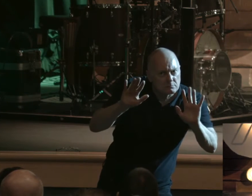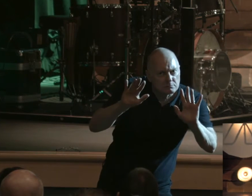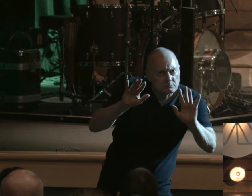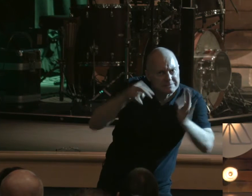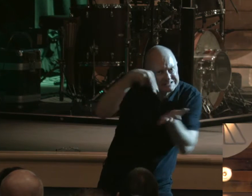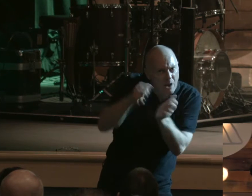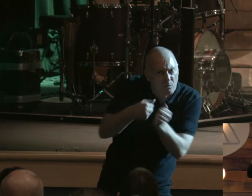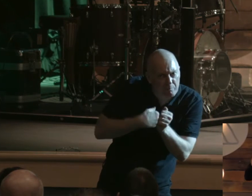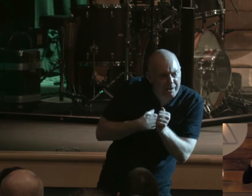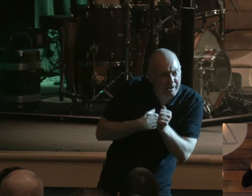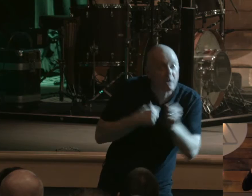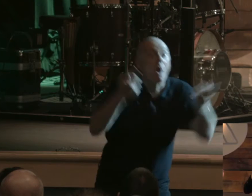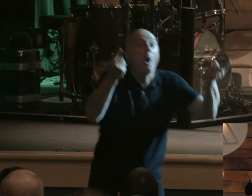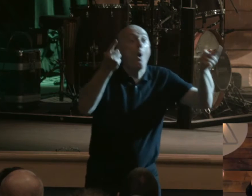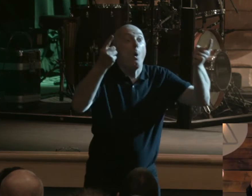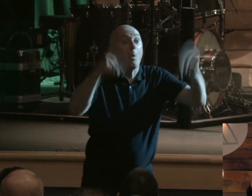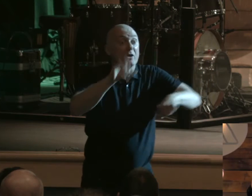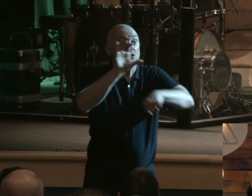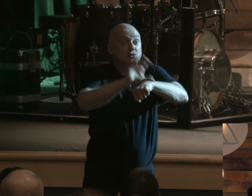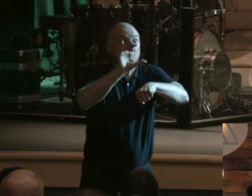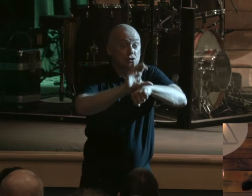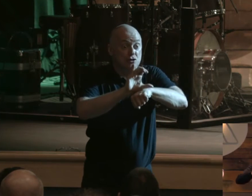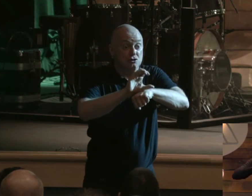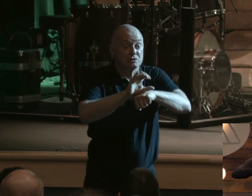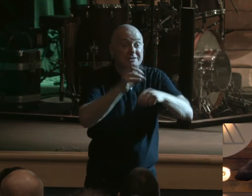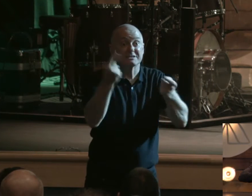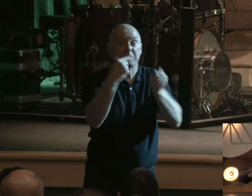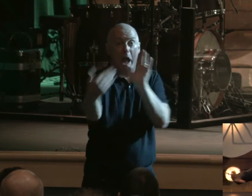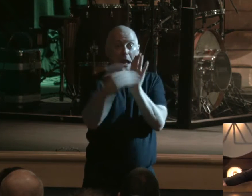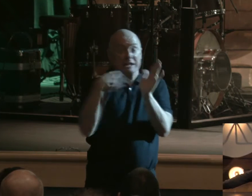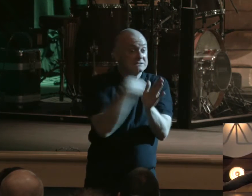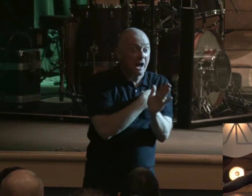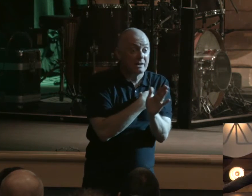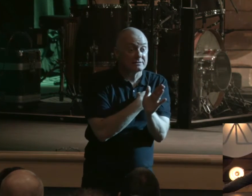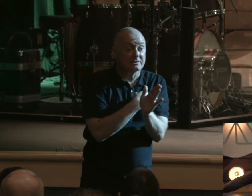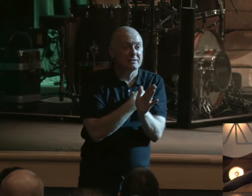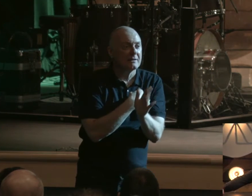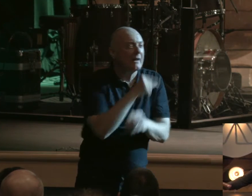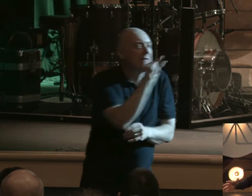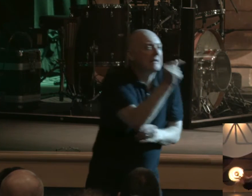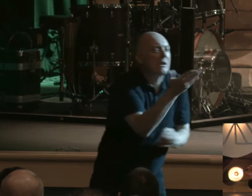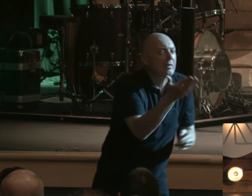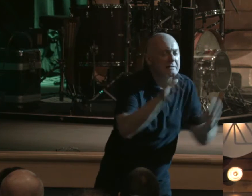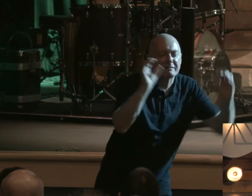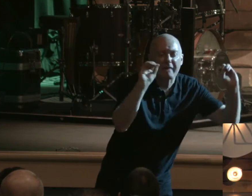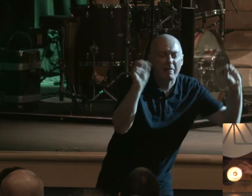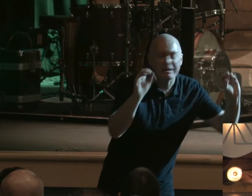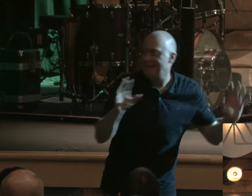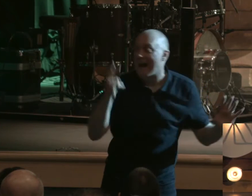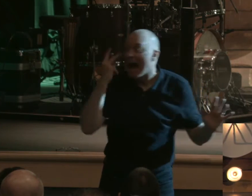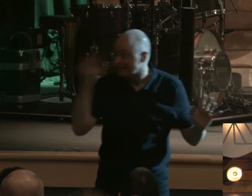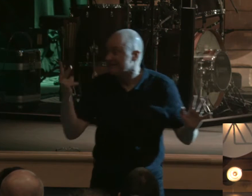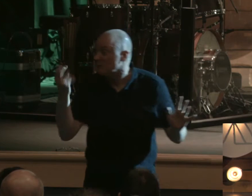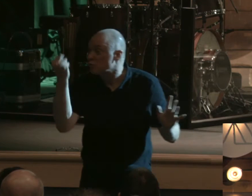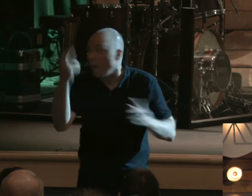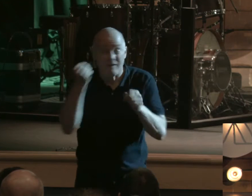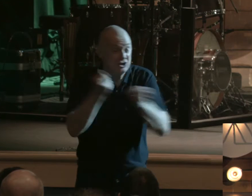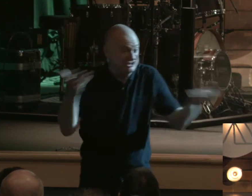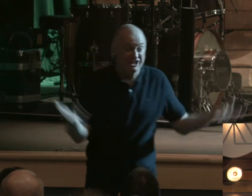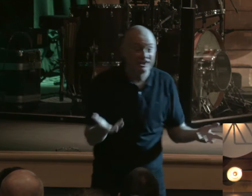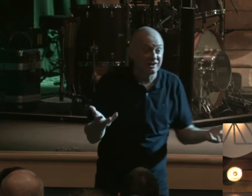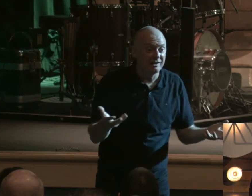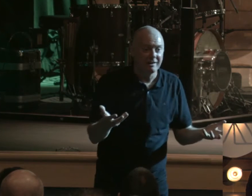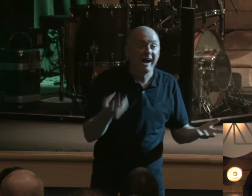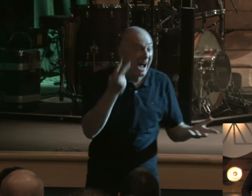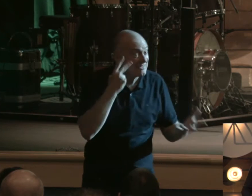When opposition comes upon us as a church, the small things fade away. And all I've seen this over a period of 12 years in this church